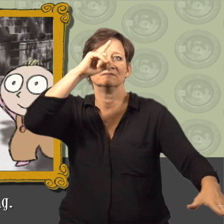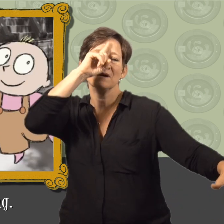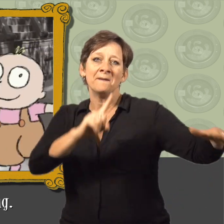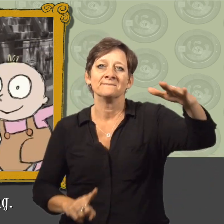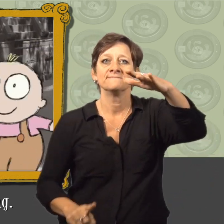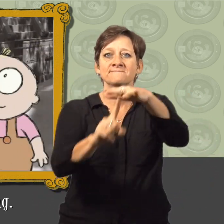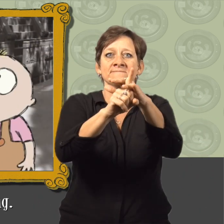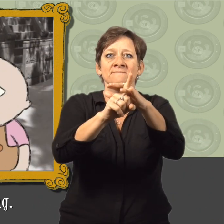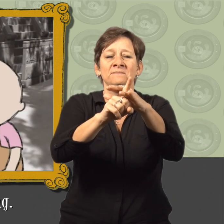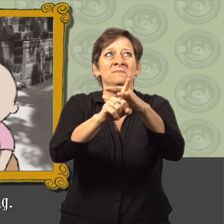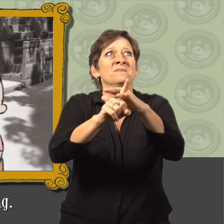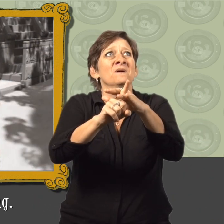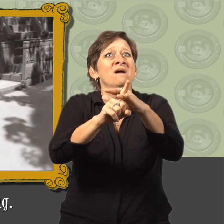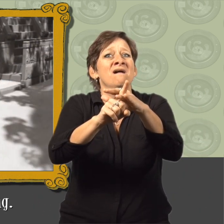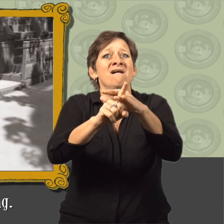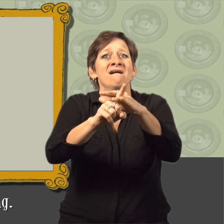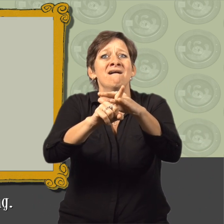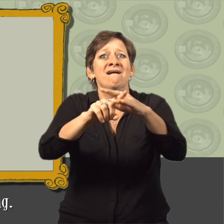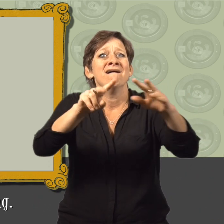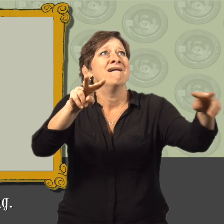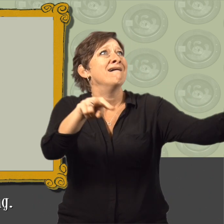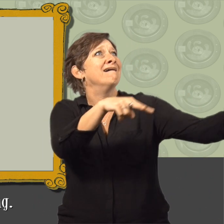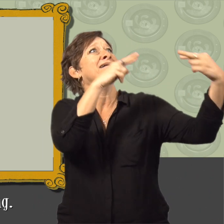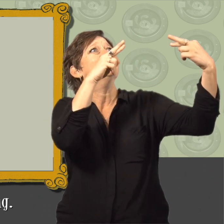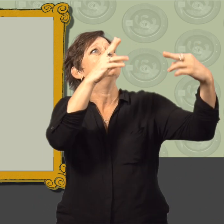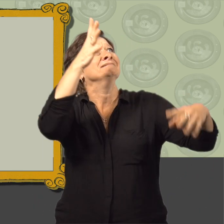Trixie realized something